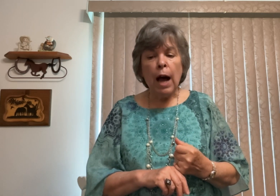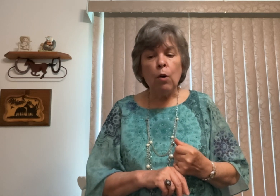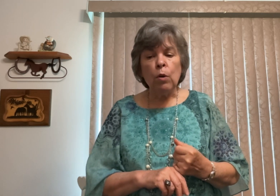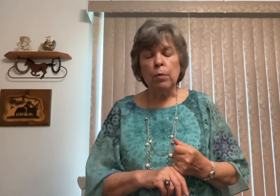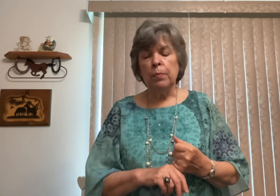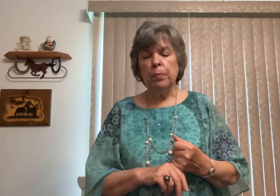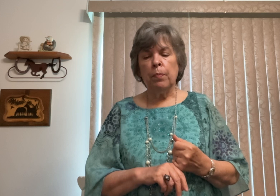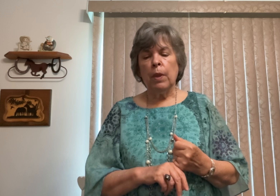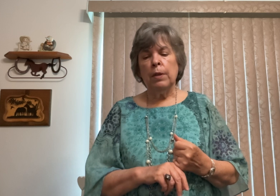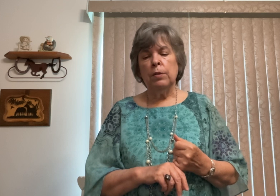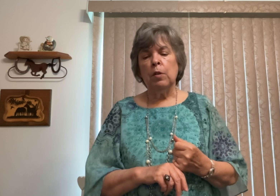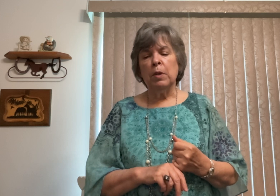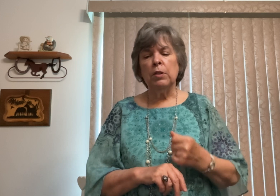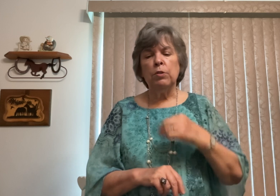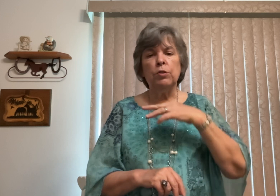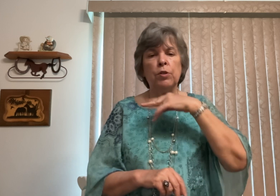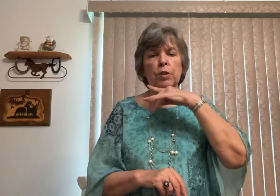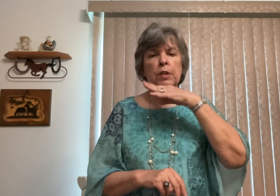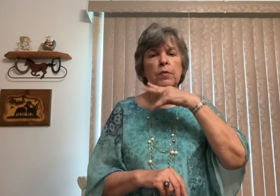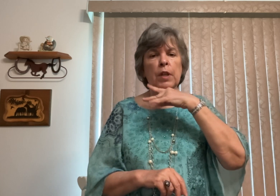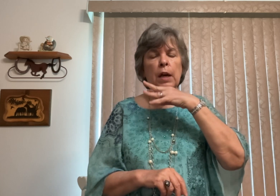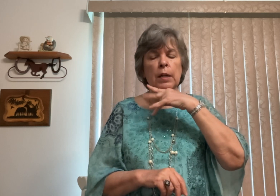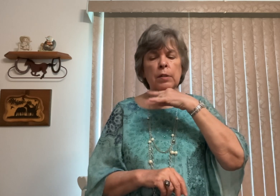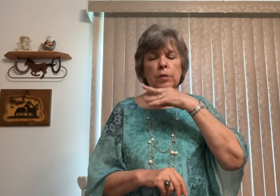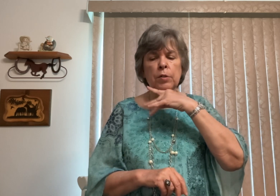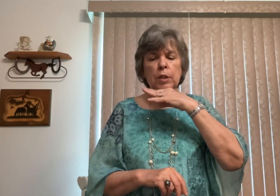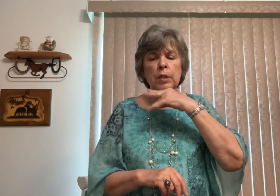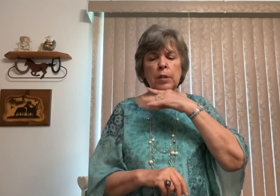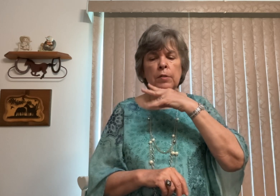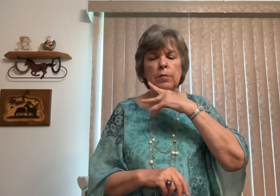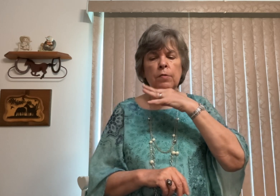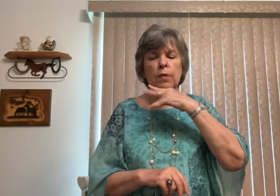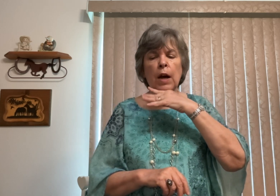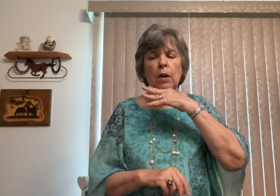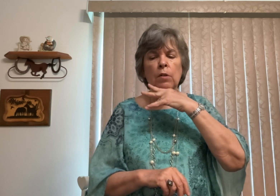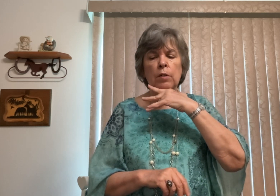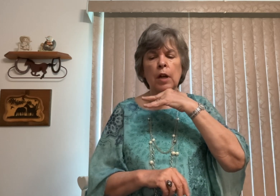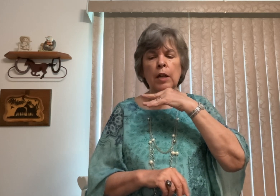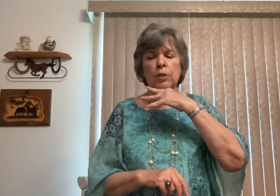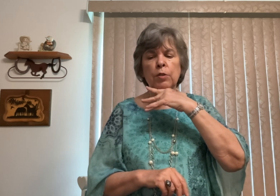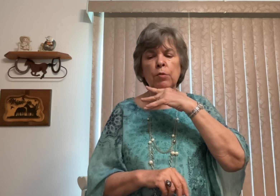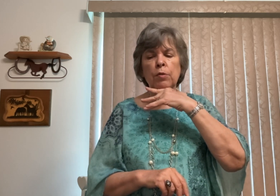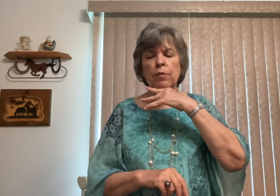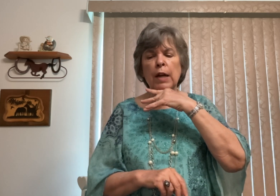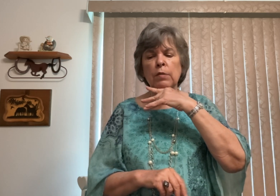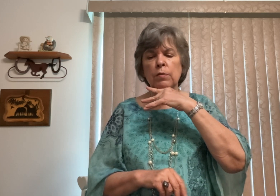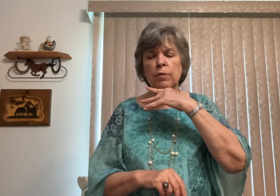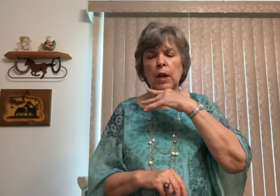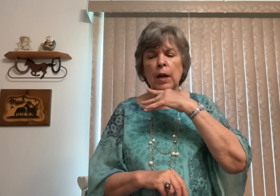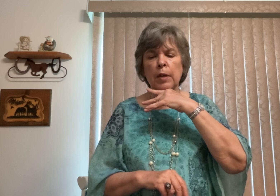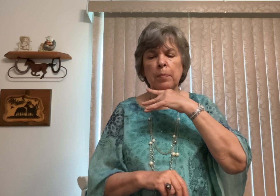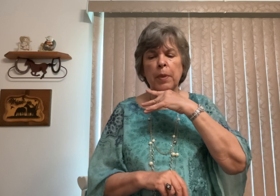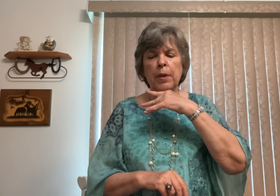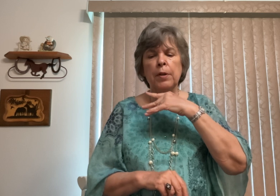Foul. So I'm going to do dirty for that. Dirty, foul. I to the fountain fly.